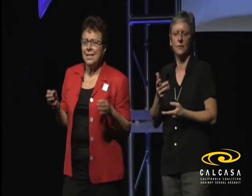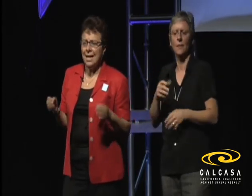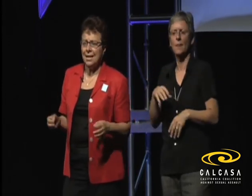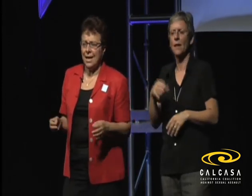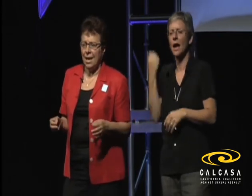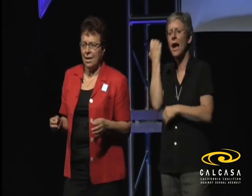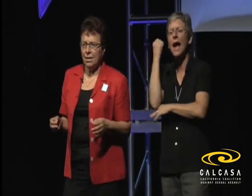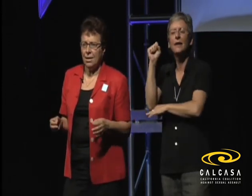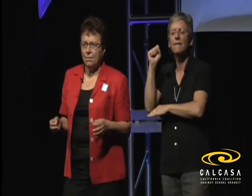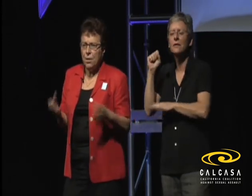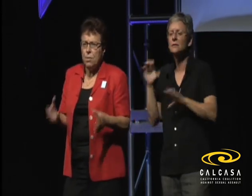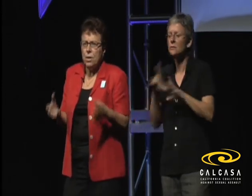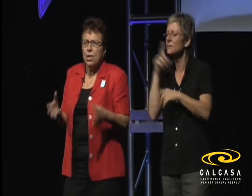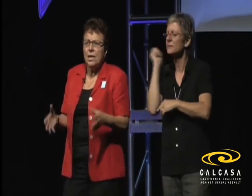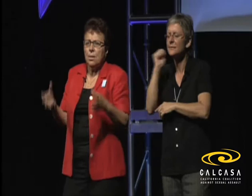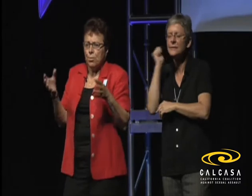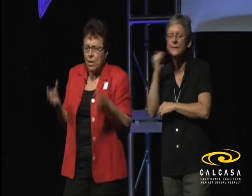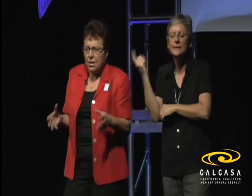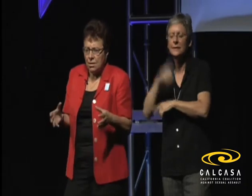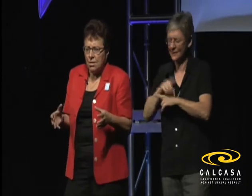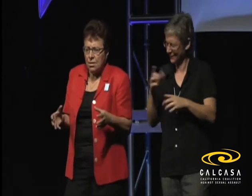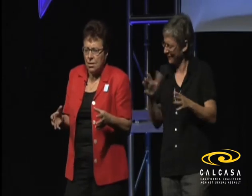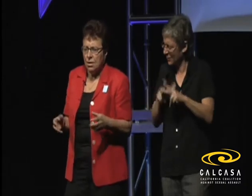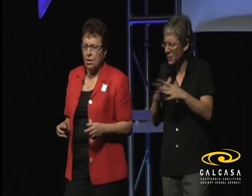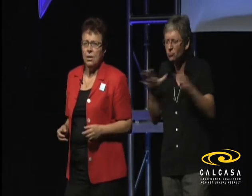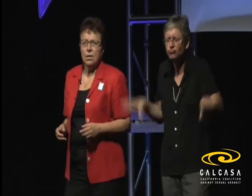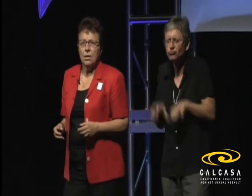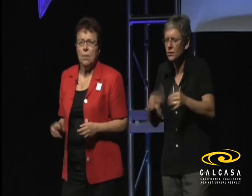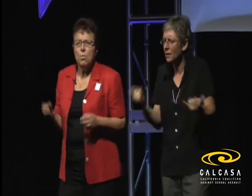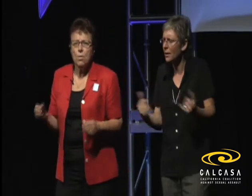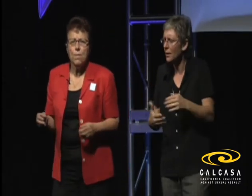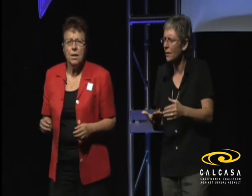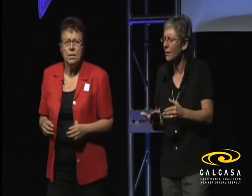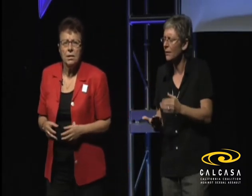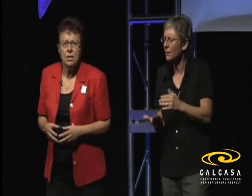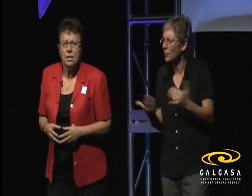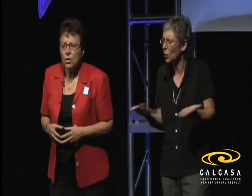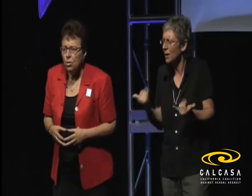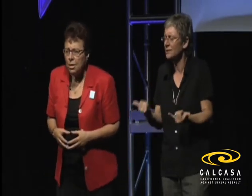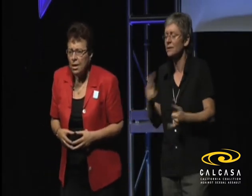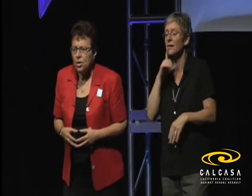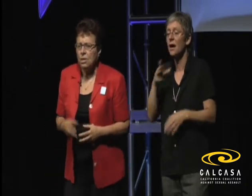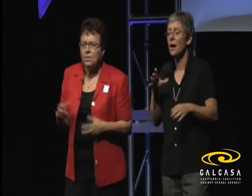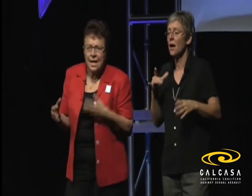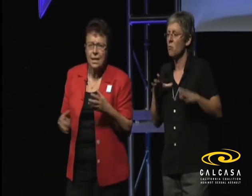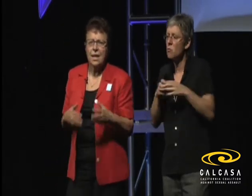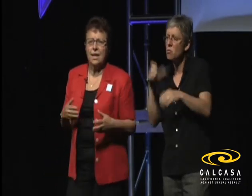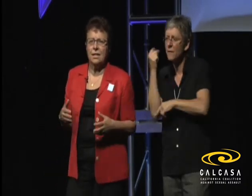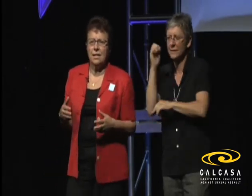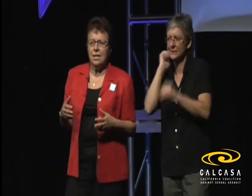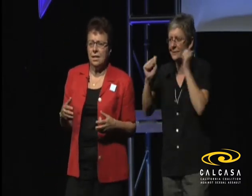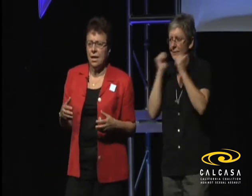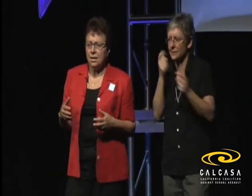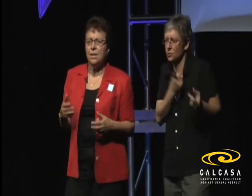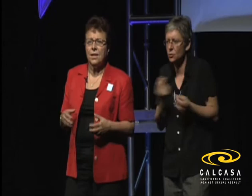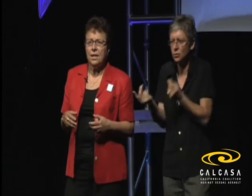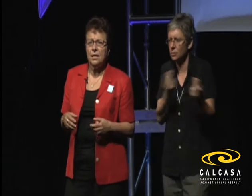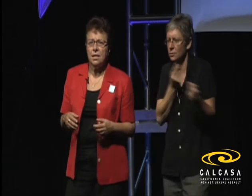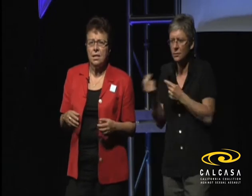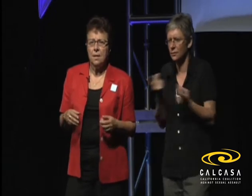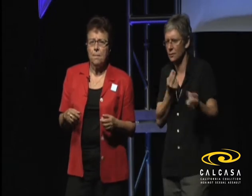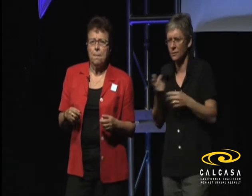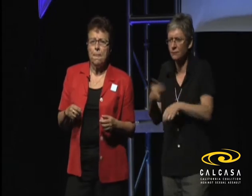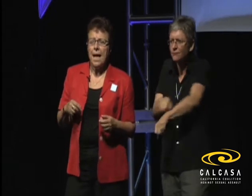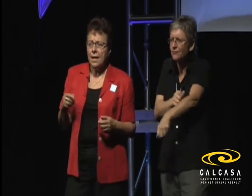Activism is day to day, very much in the present. A movement is the accumulation of daily